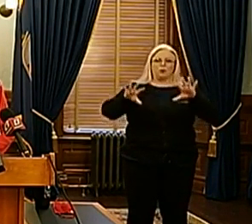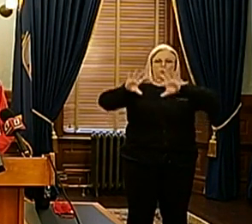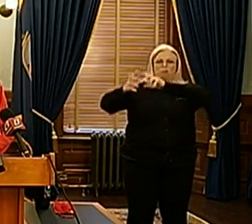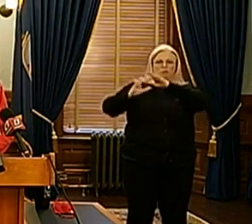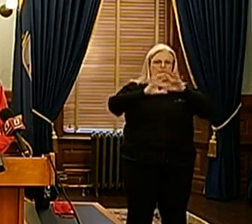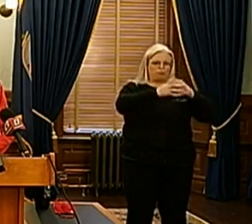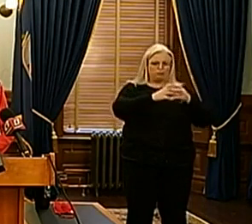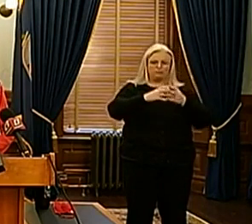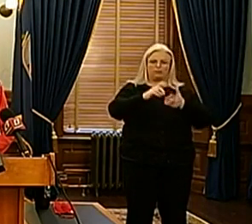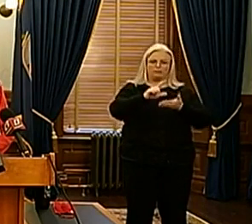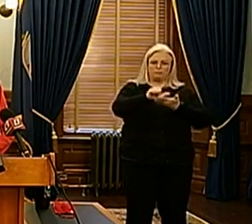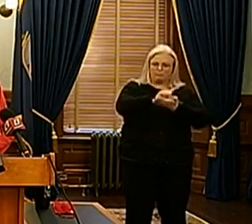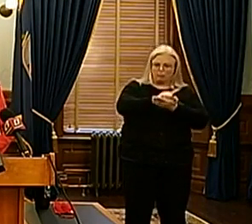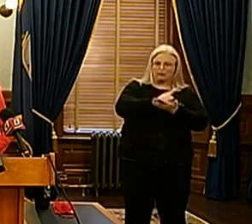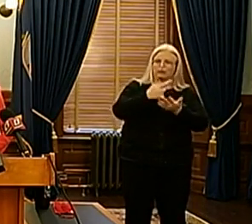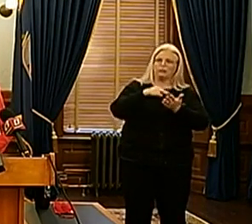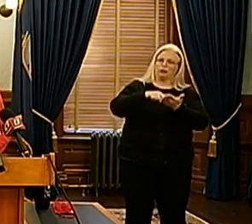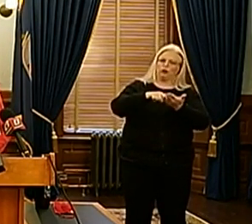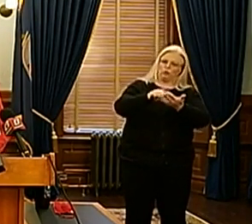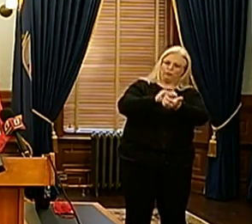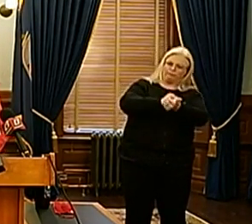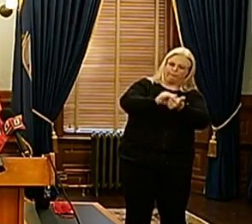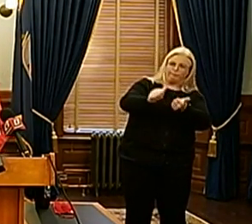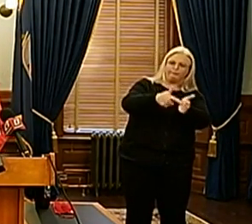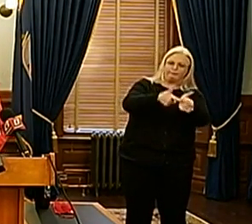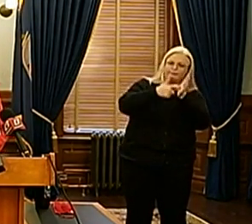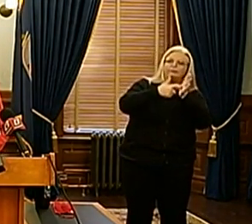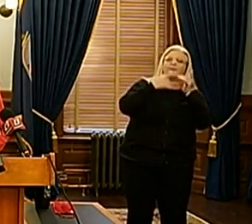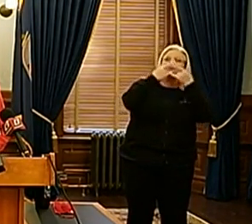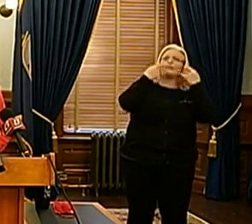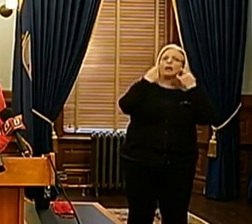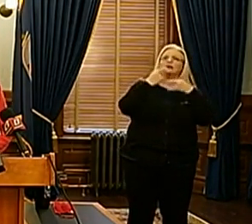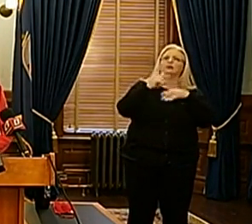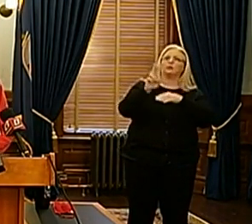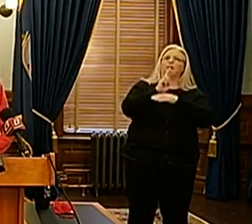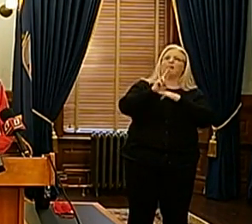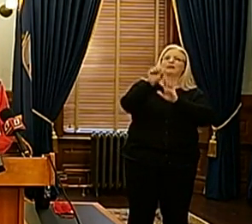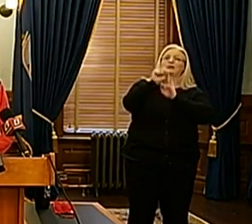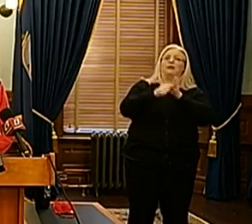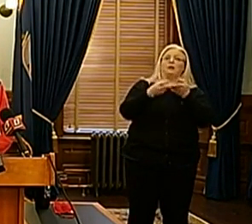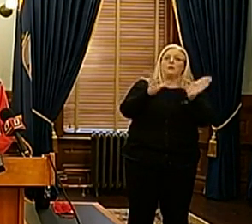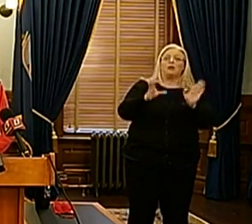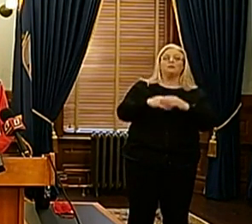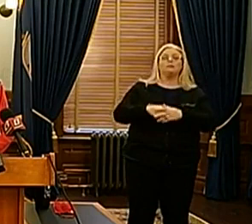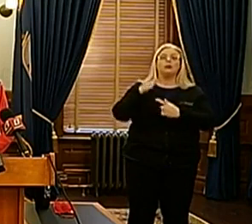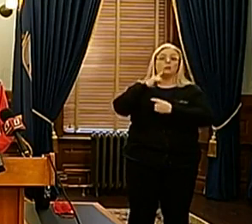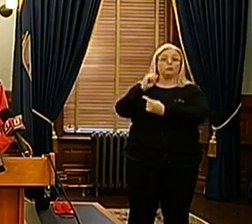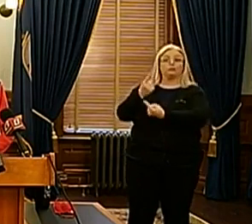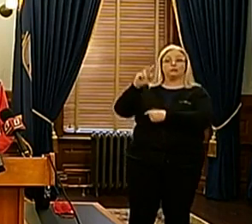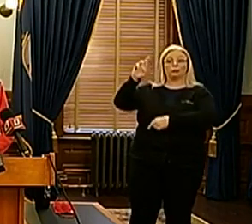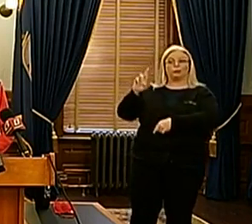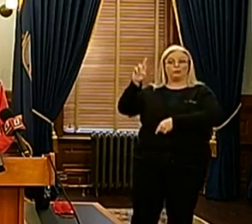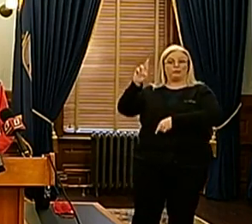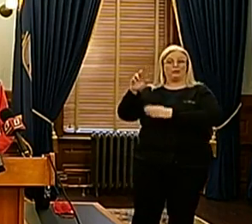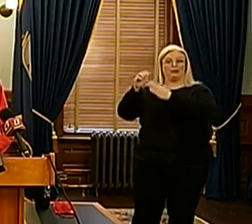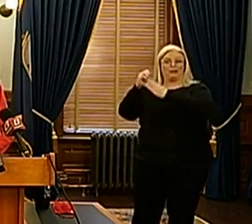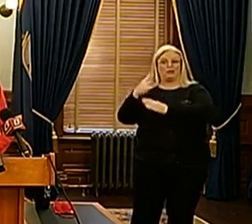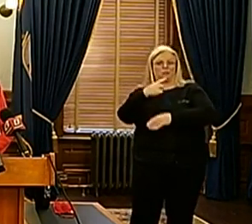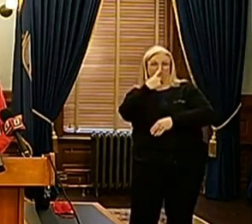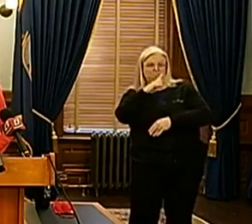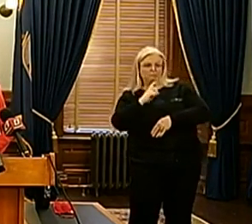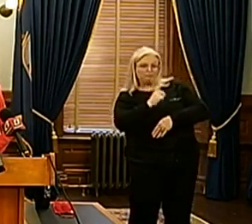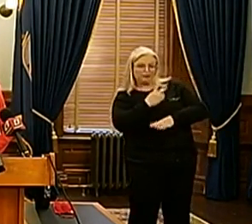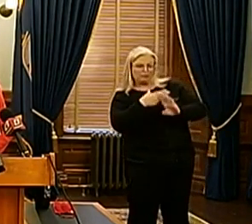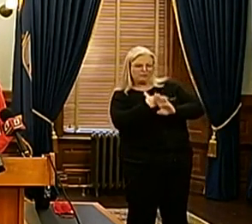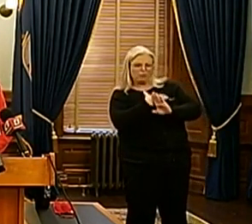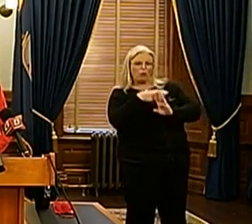my ability to require mask wearing across Kansas. In response, Republican leaders asked if,